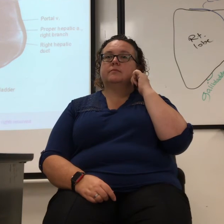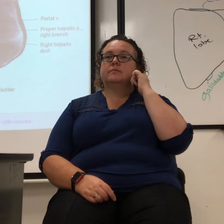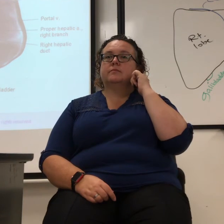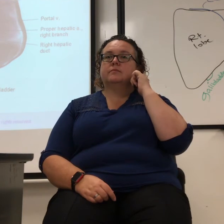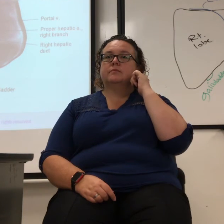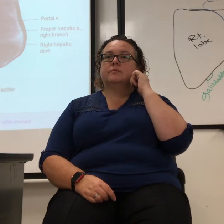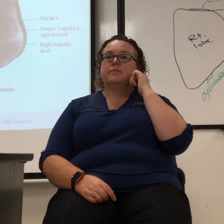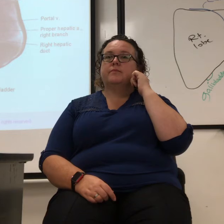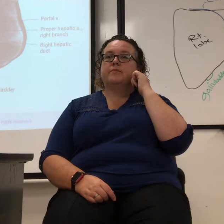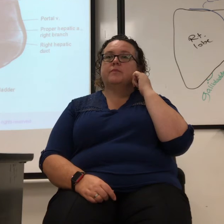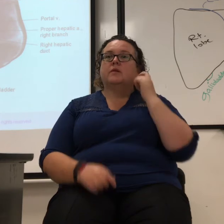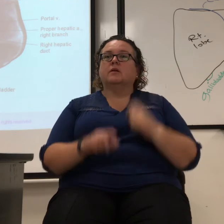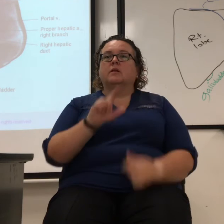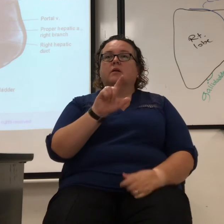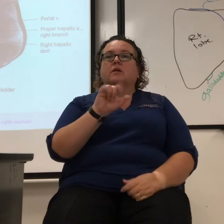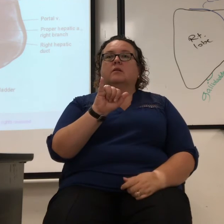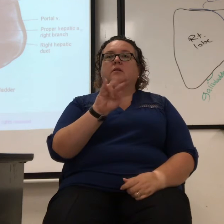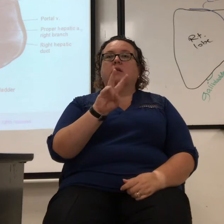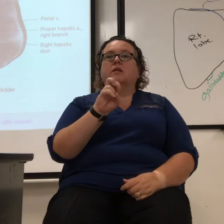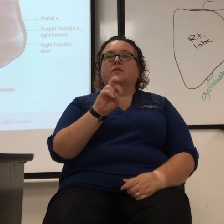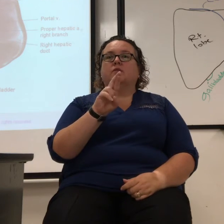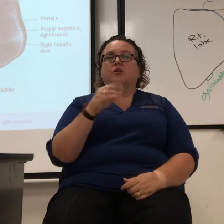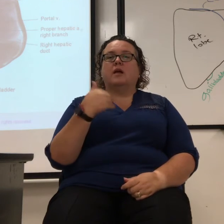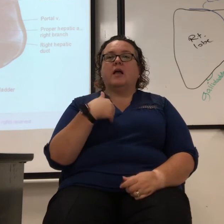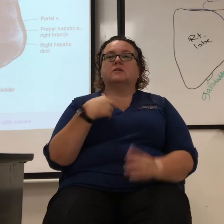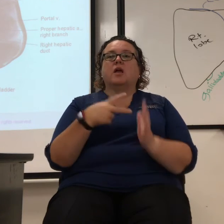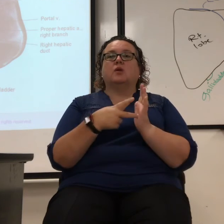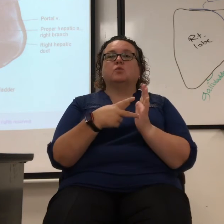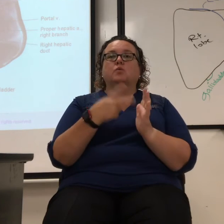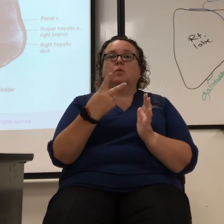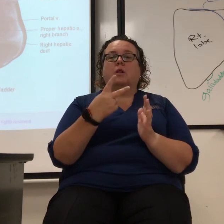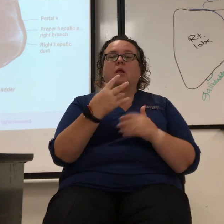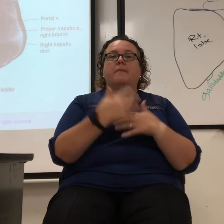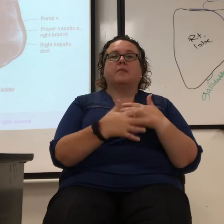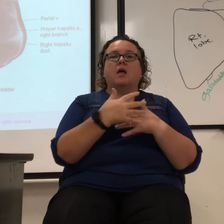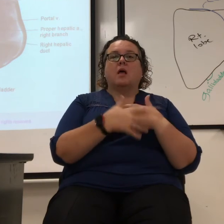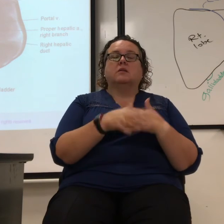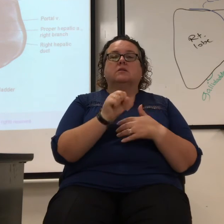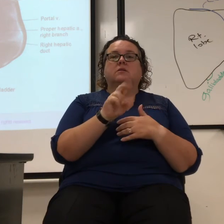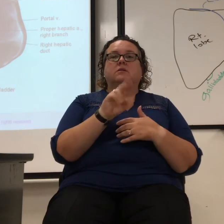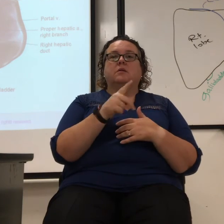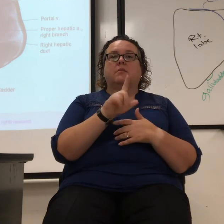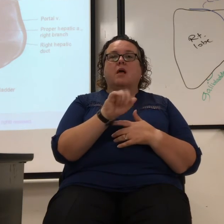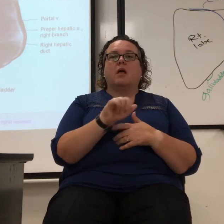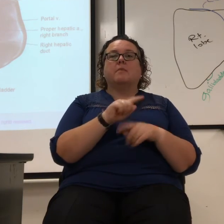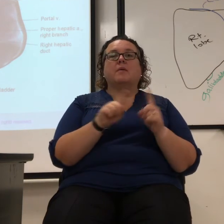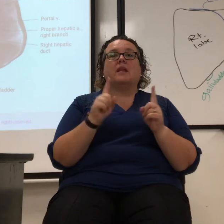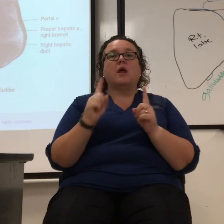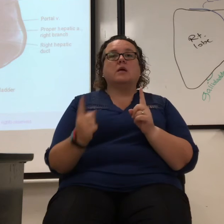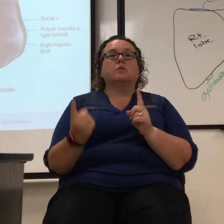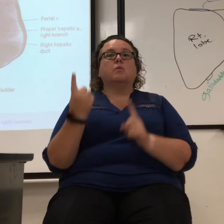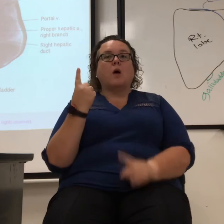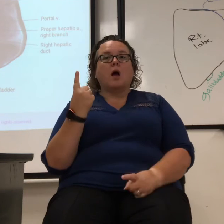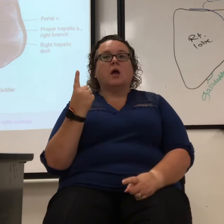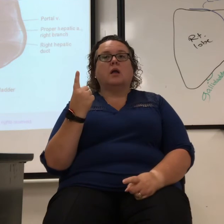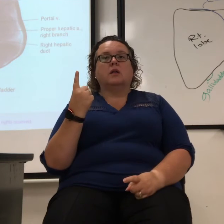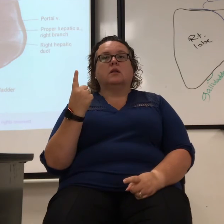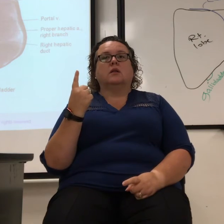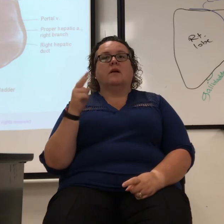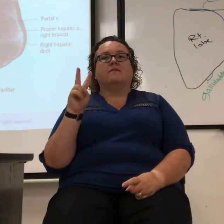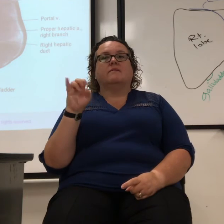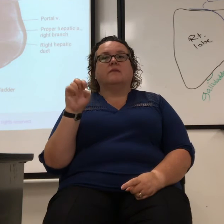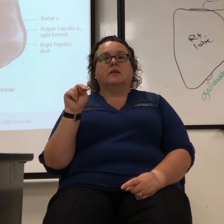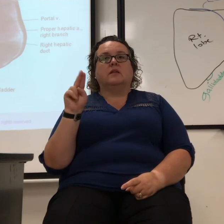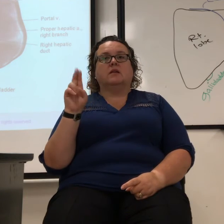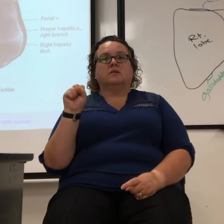The liver has a dual blood supply, but a single venous drainage. Once again, dual blood